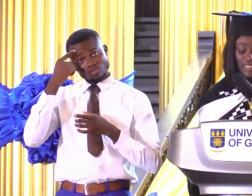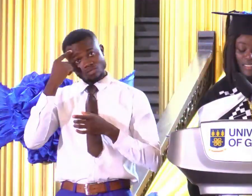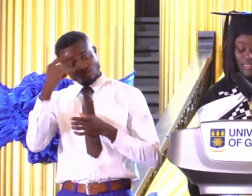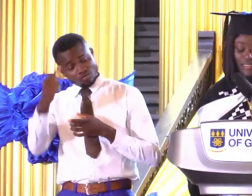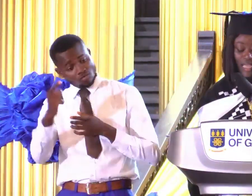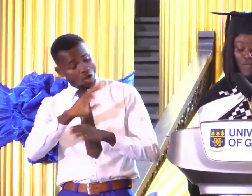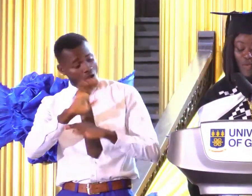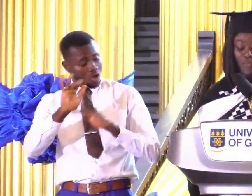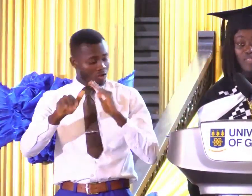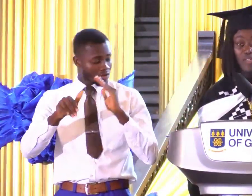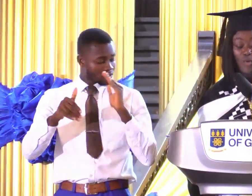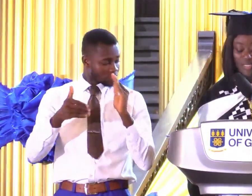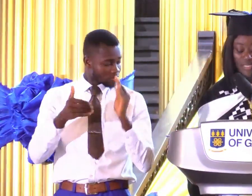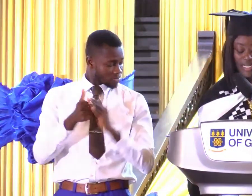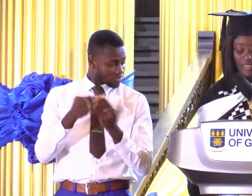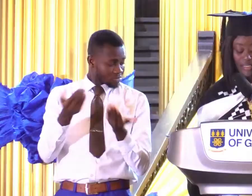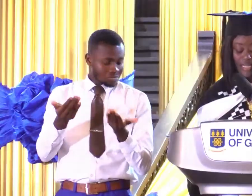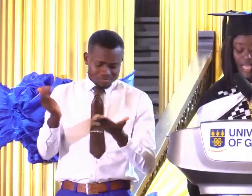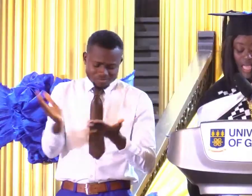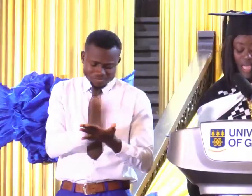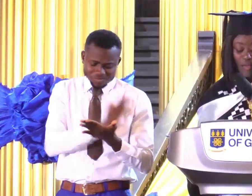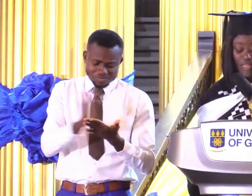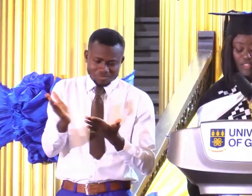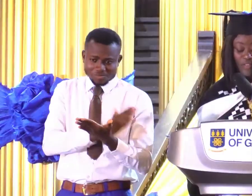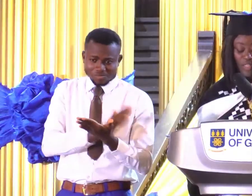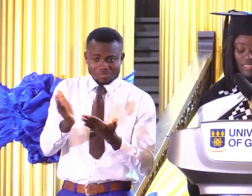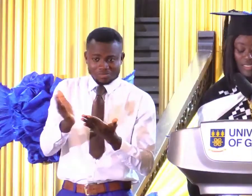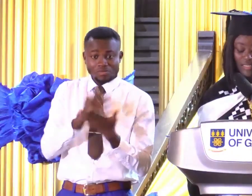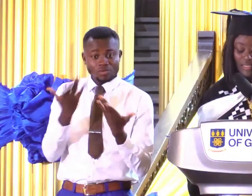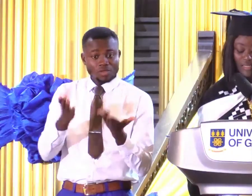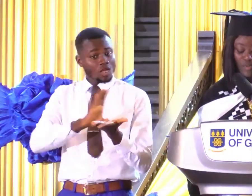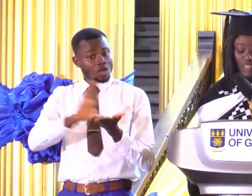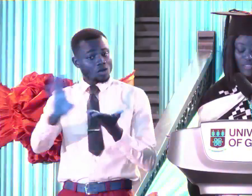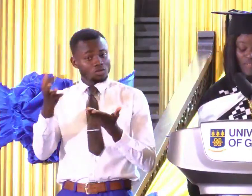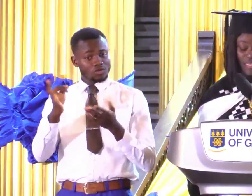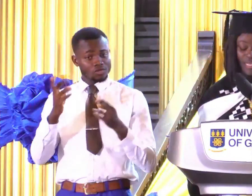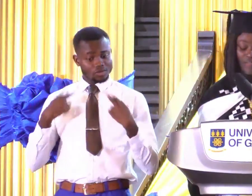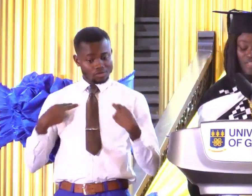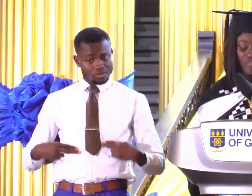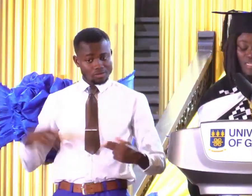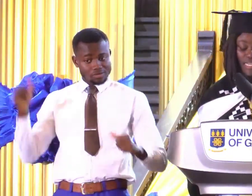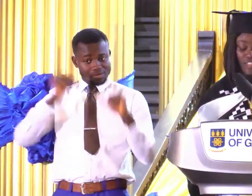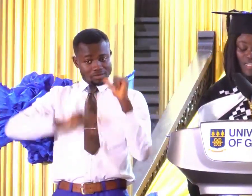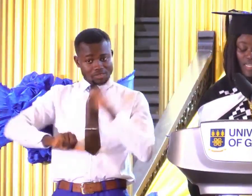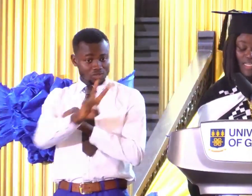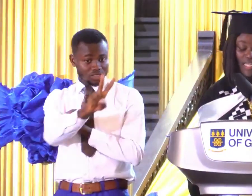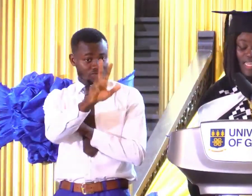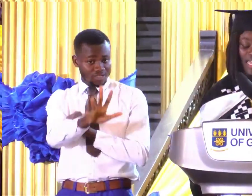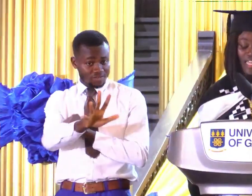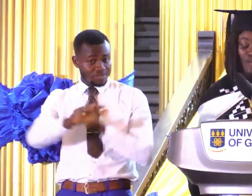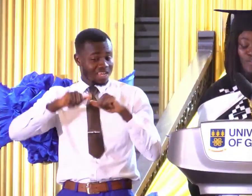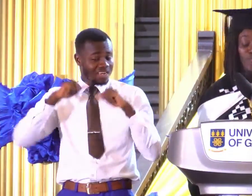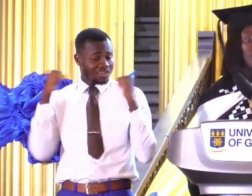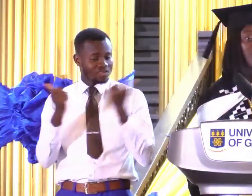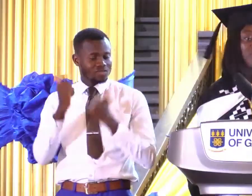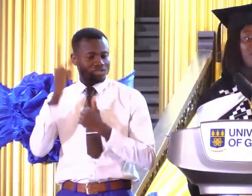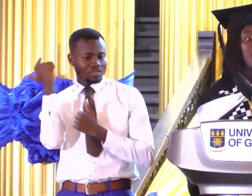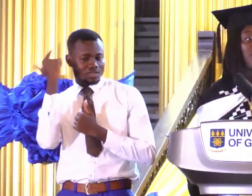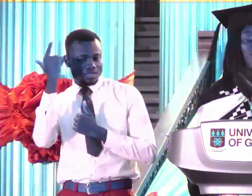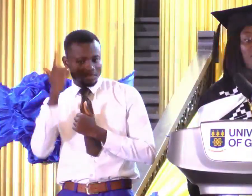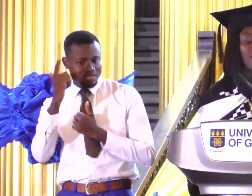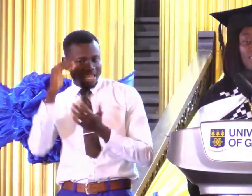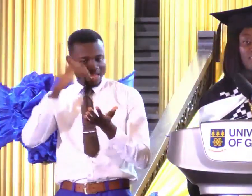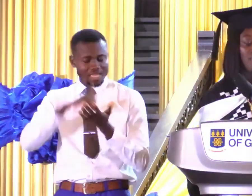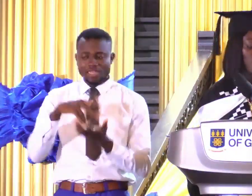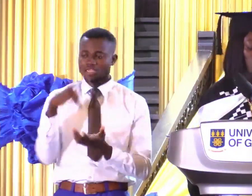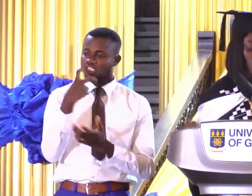magnificent annual music concert, our College of Health Sciences 25th anniversary lecture, and also for the speech day for